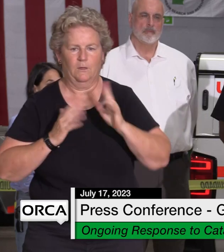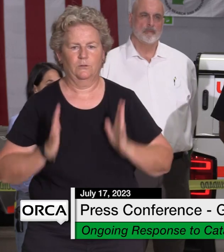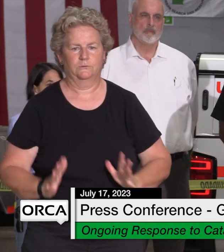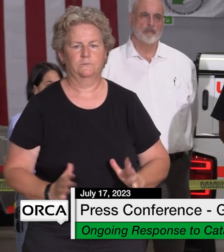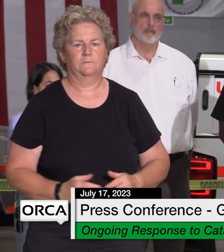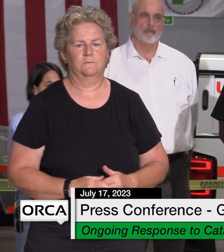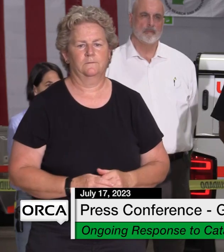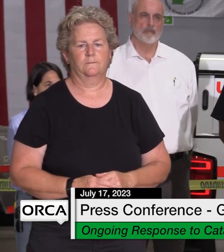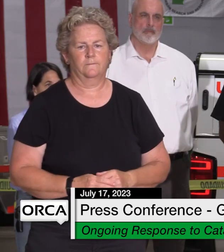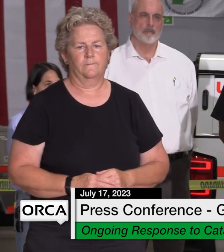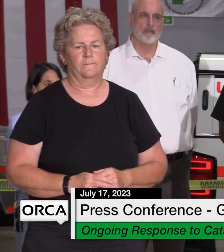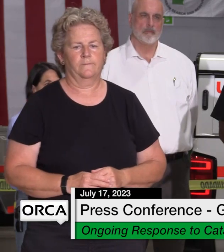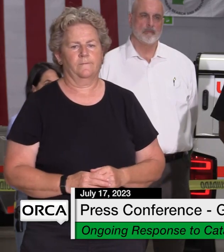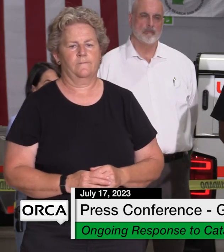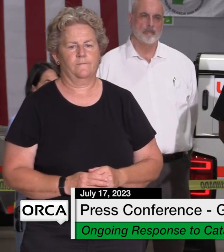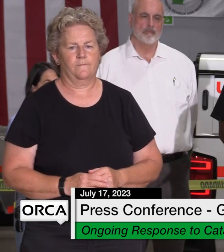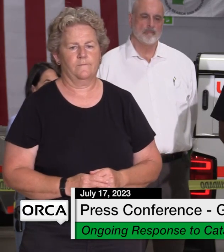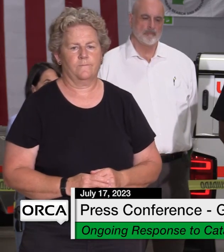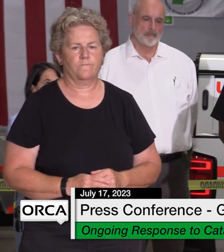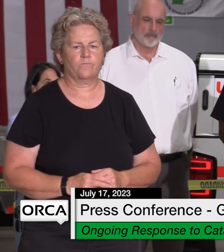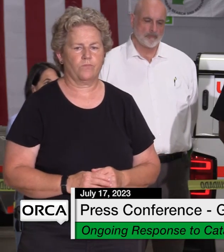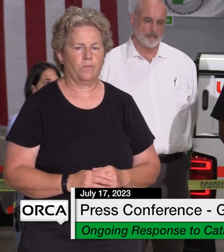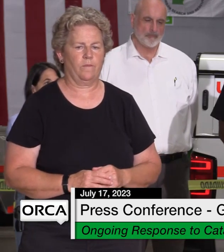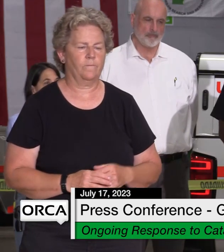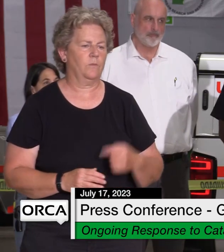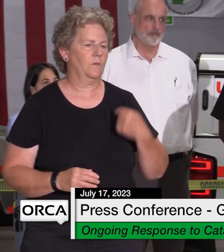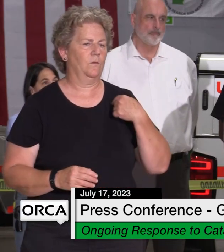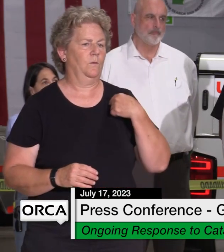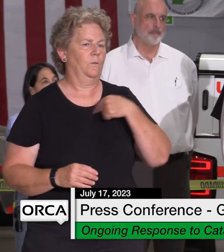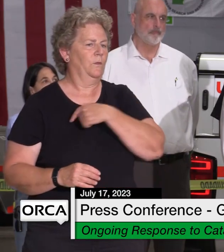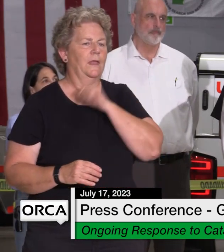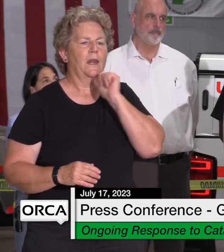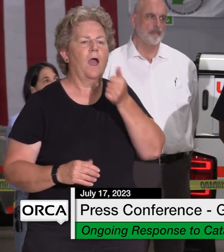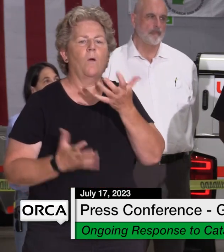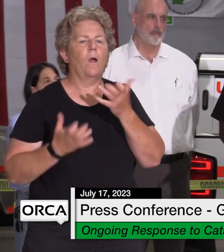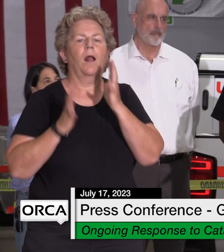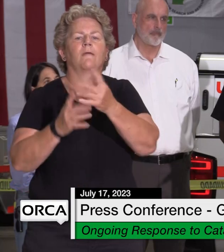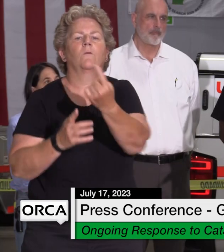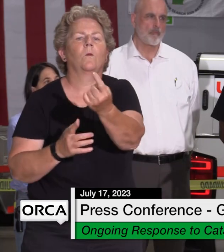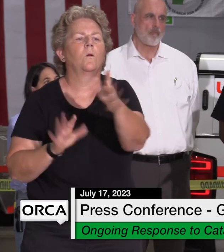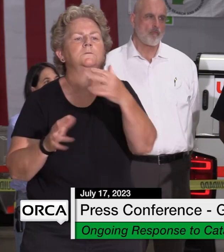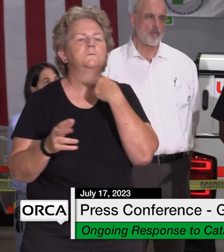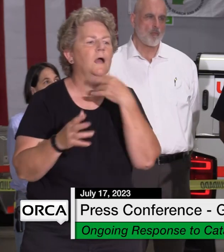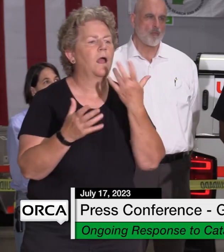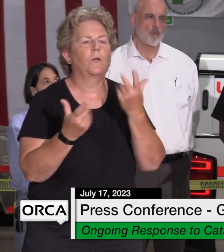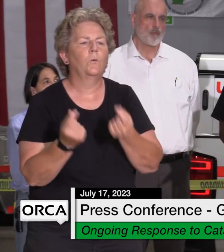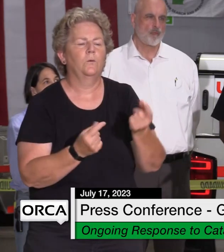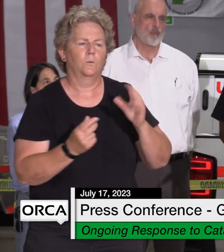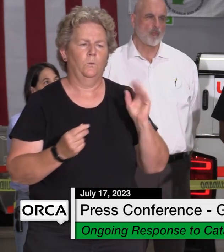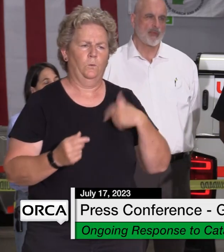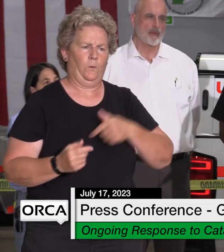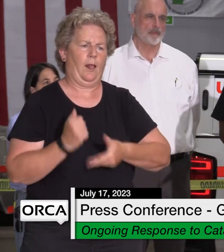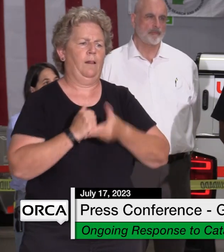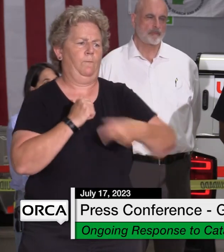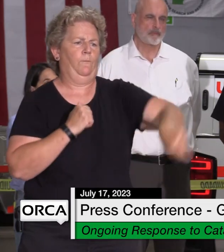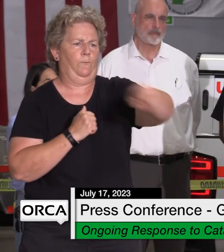how Vermonters will continue to step up, be Vermont strong and tough